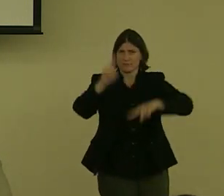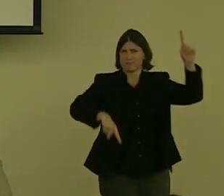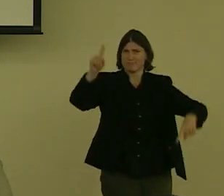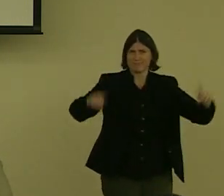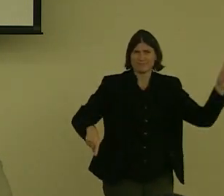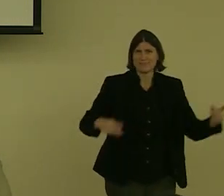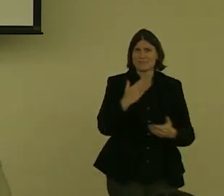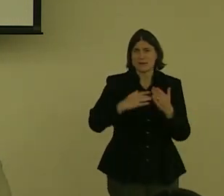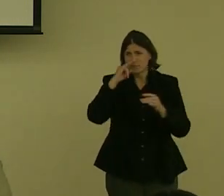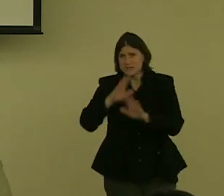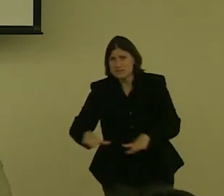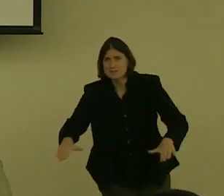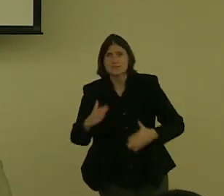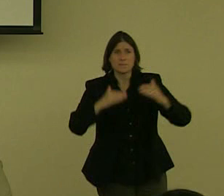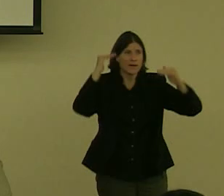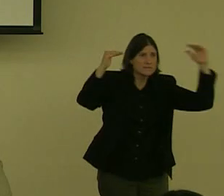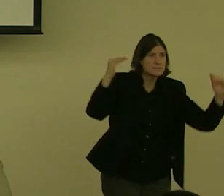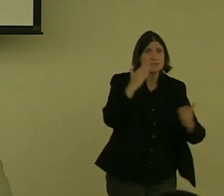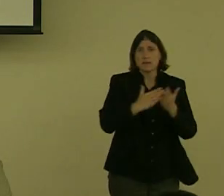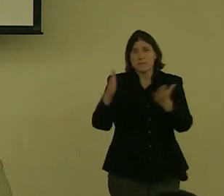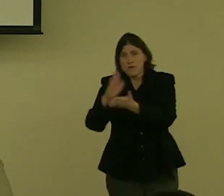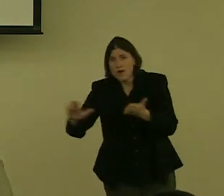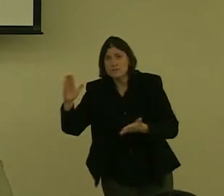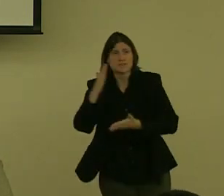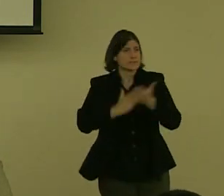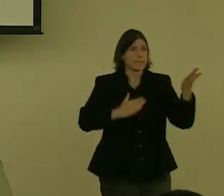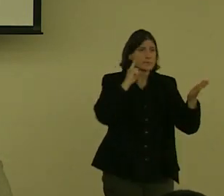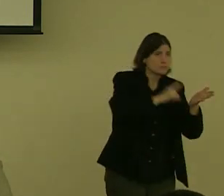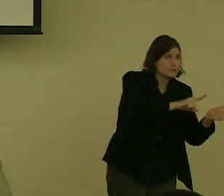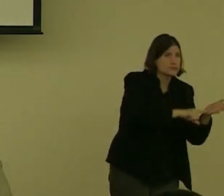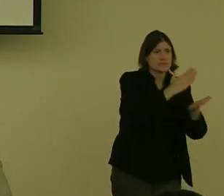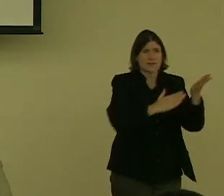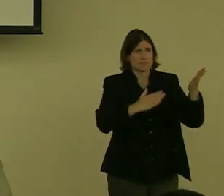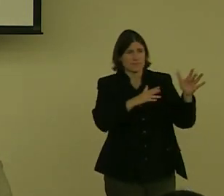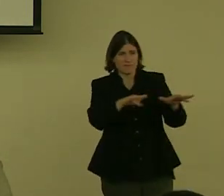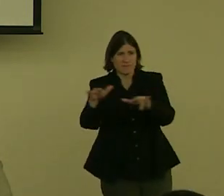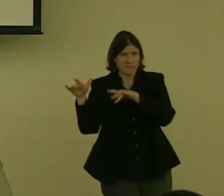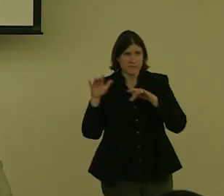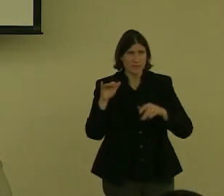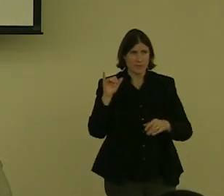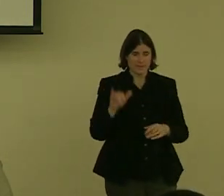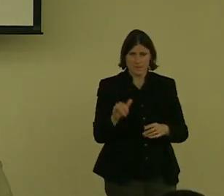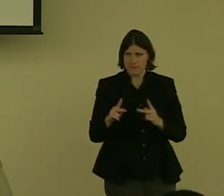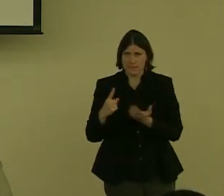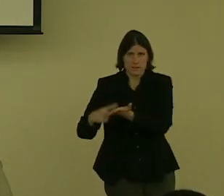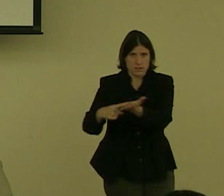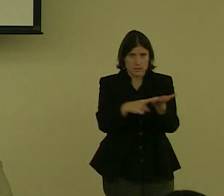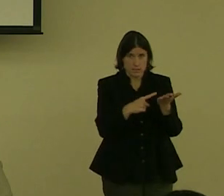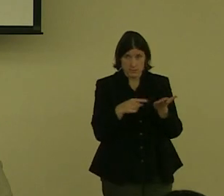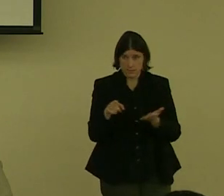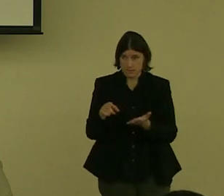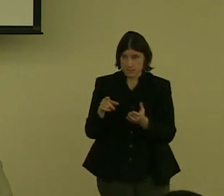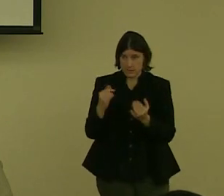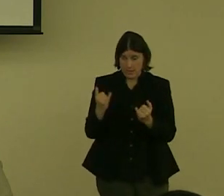So the thing I like about that book is it acknowledges all the different values that